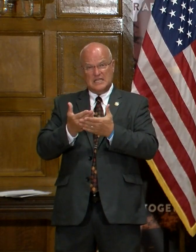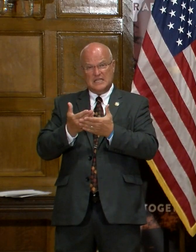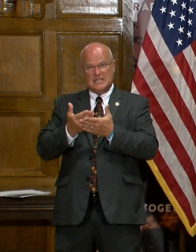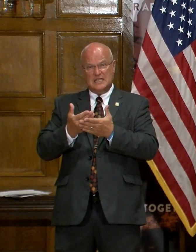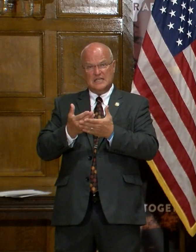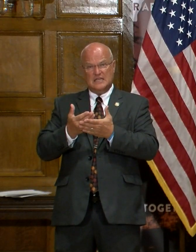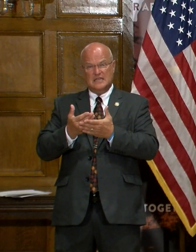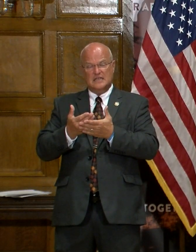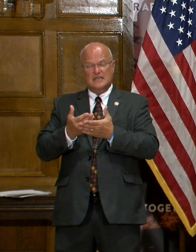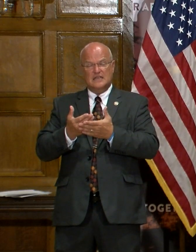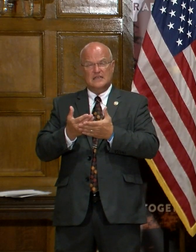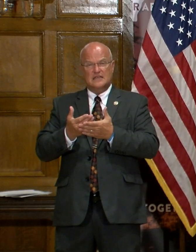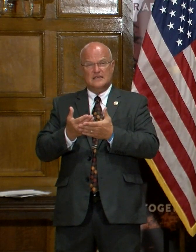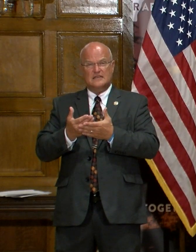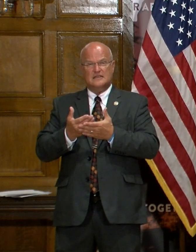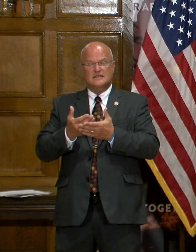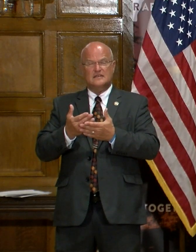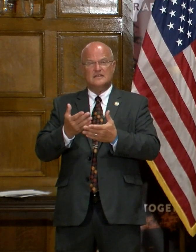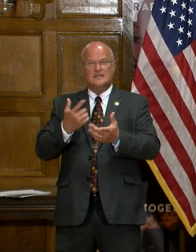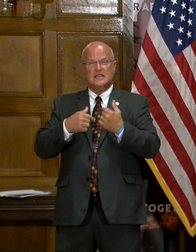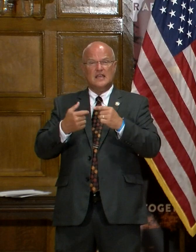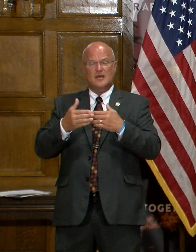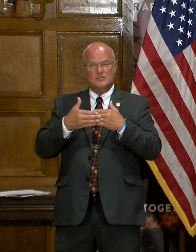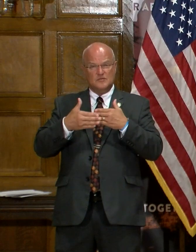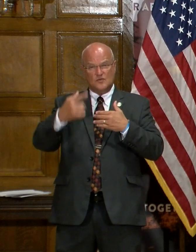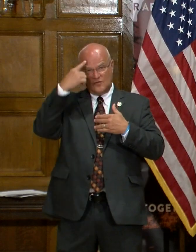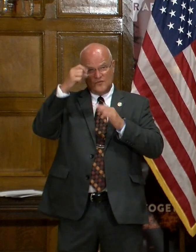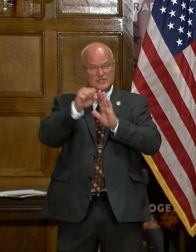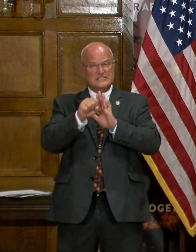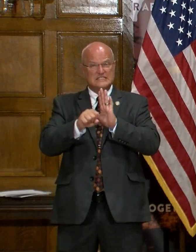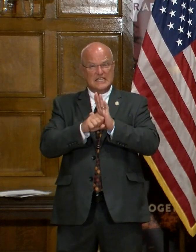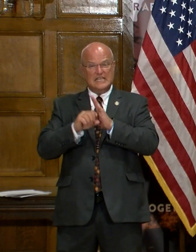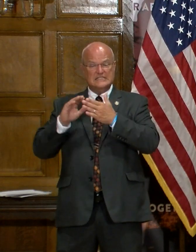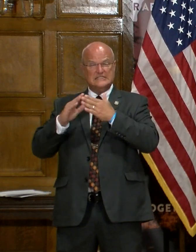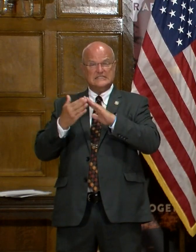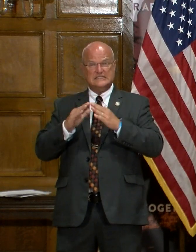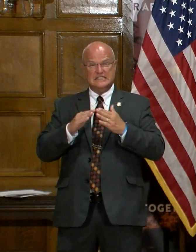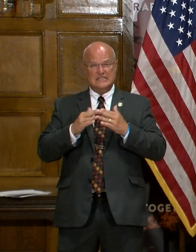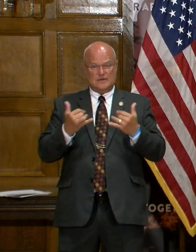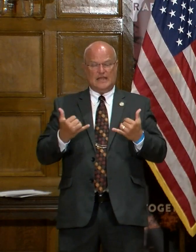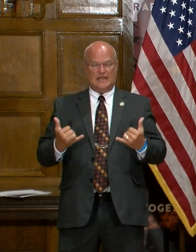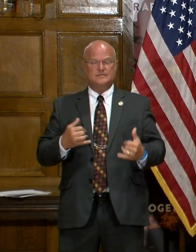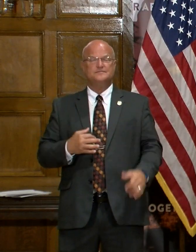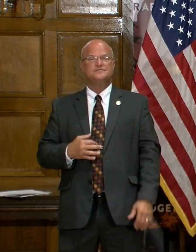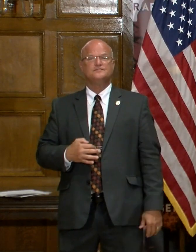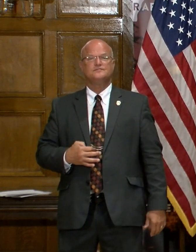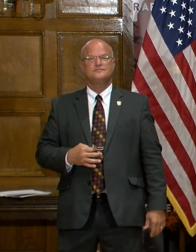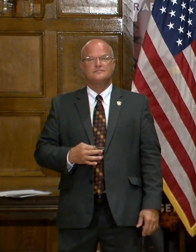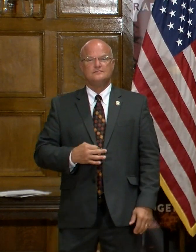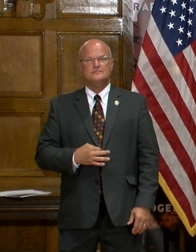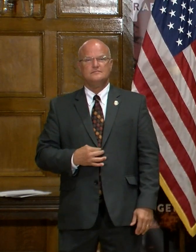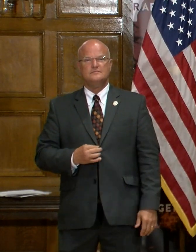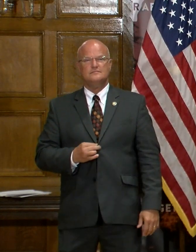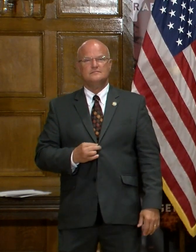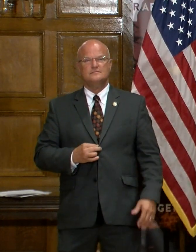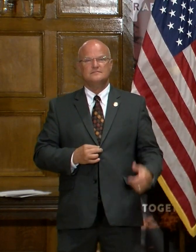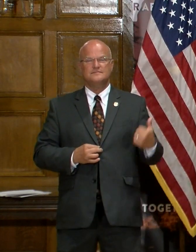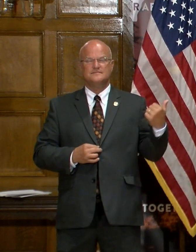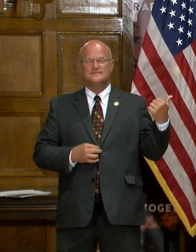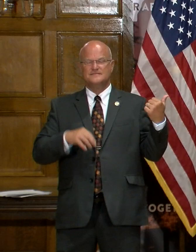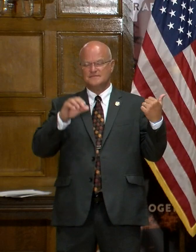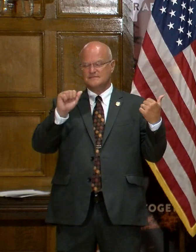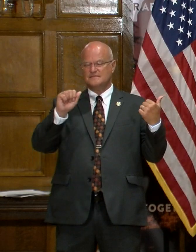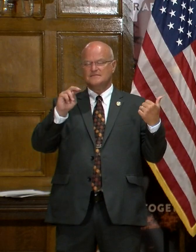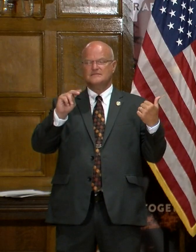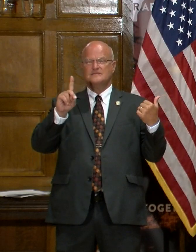the stalemate right now, there not being additional money coming forward for states and cities at this point? Well, Andrew,